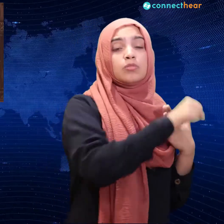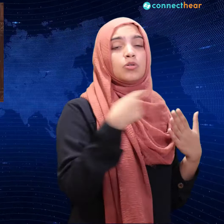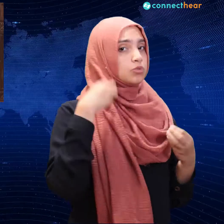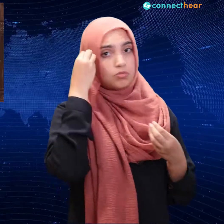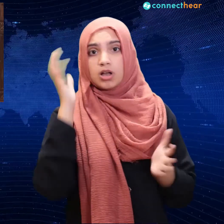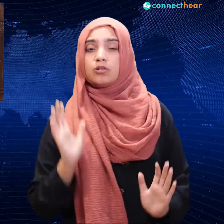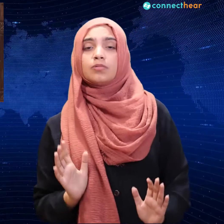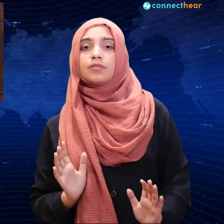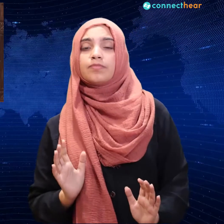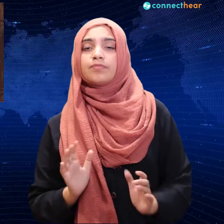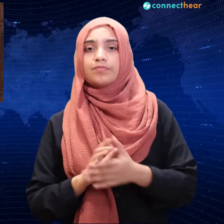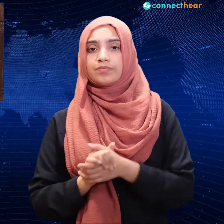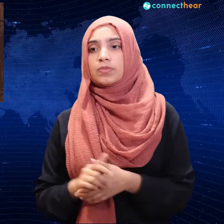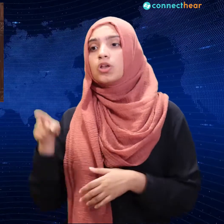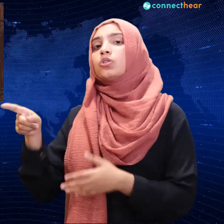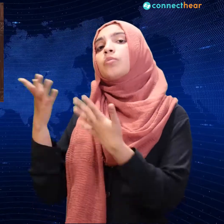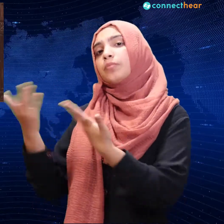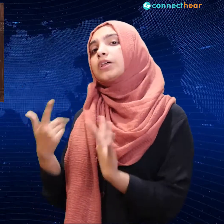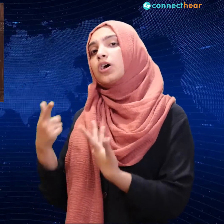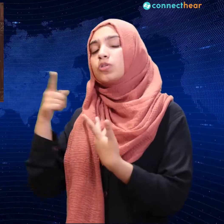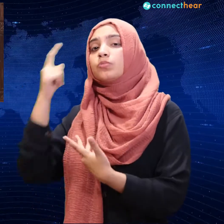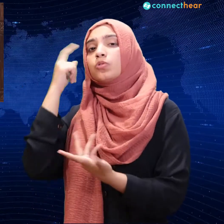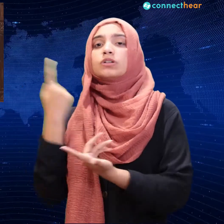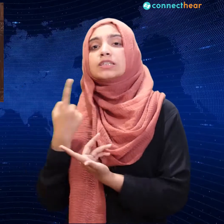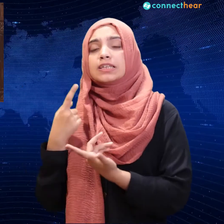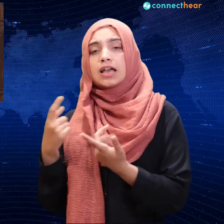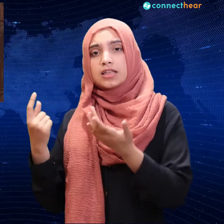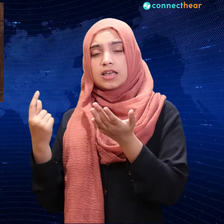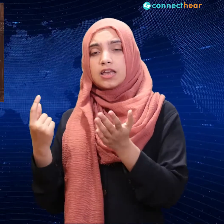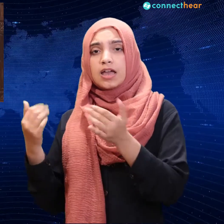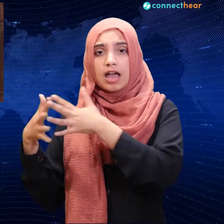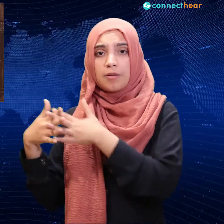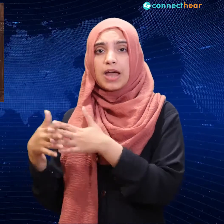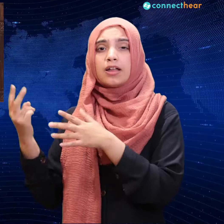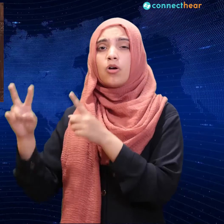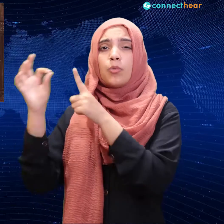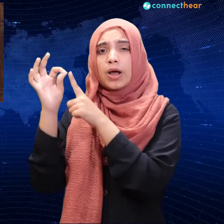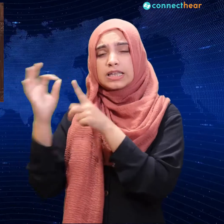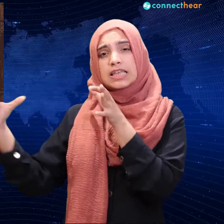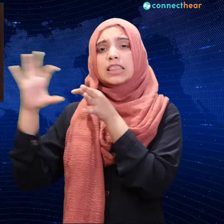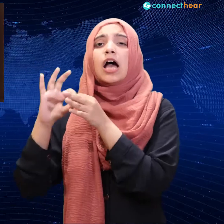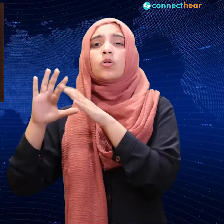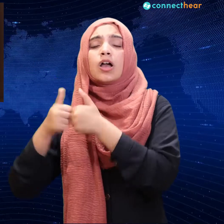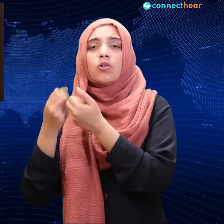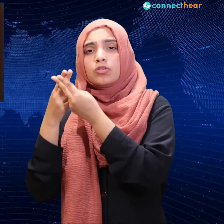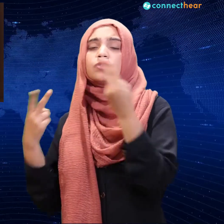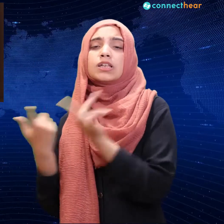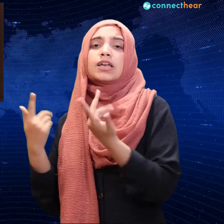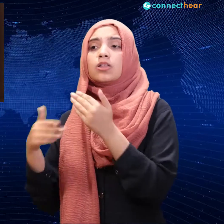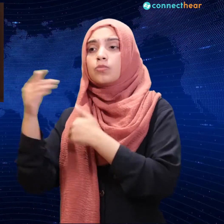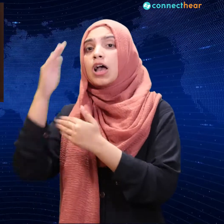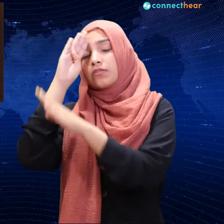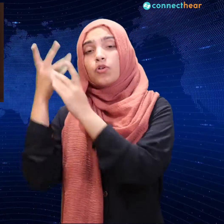would you qualify the US-Pakistan relationship today? And what sort of relationship do you want to see with the US?